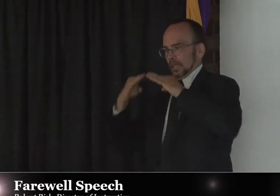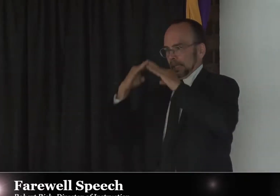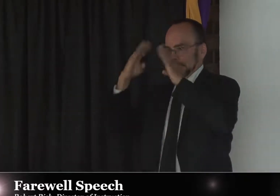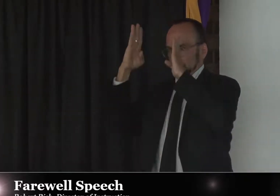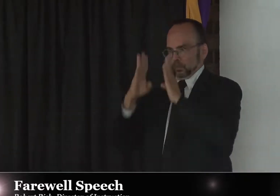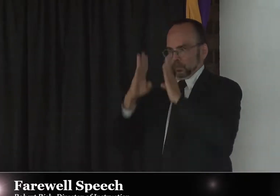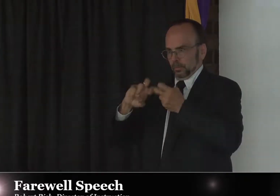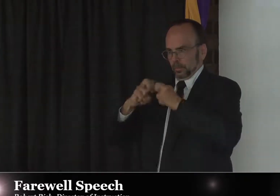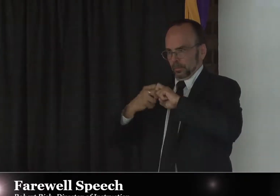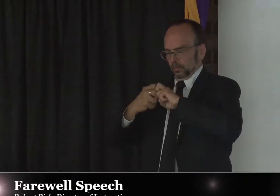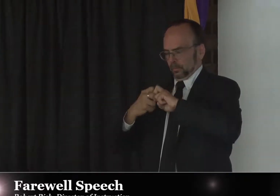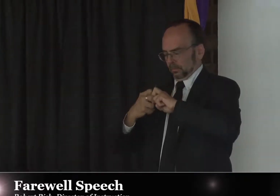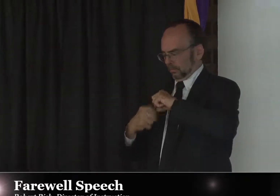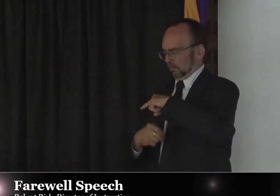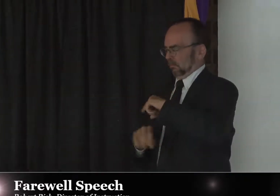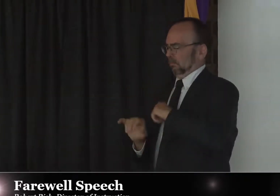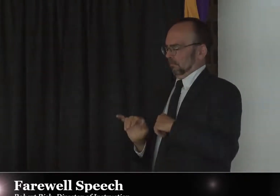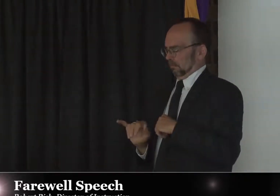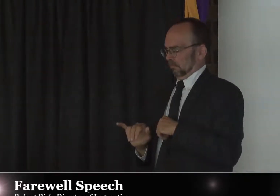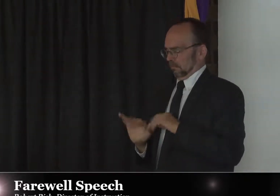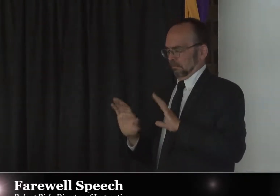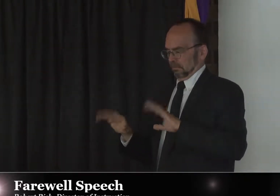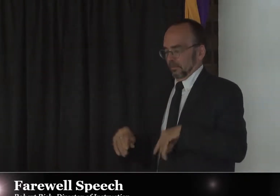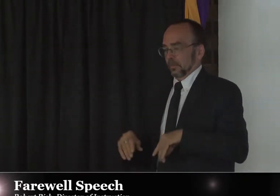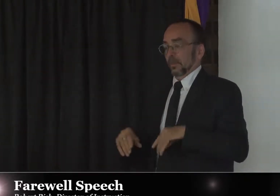being disgruntled about his house problems.